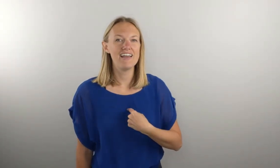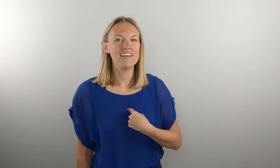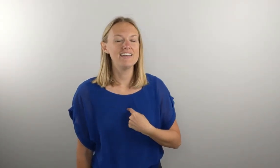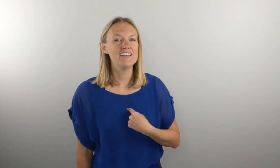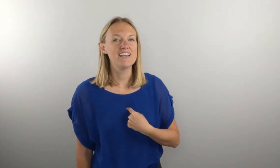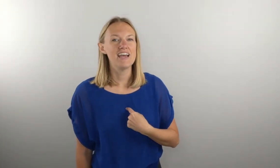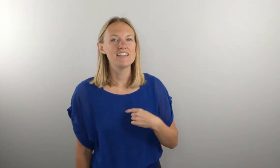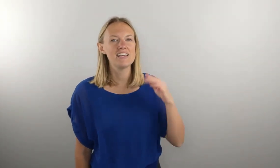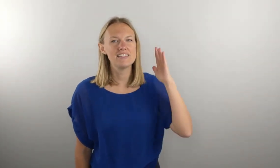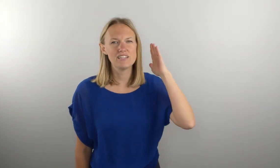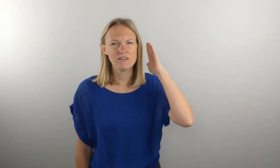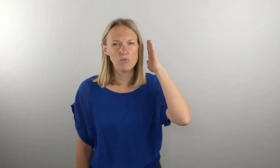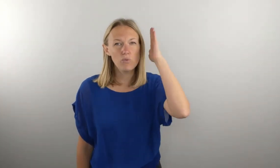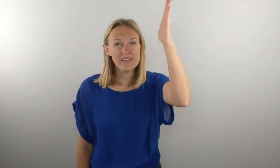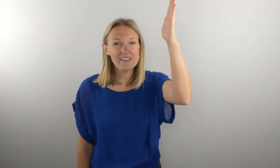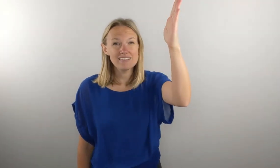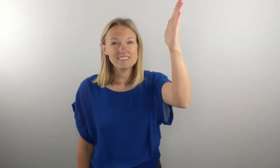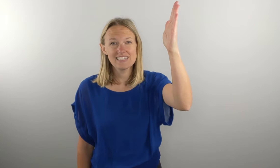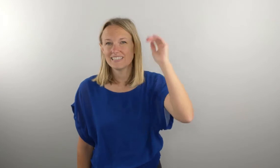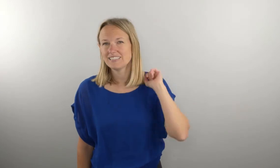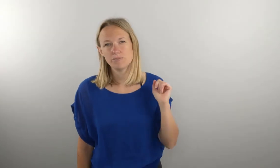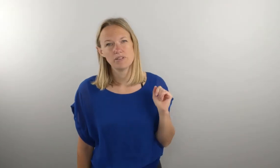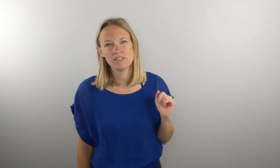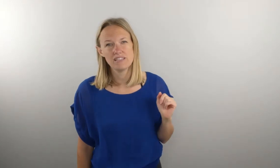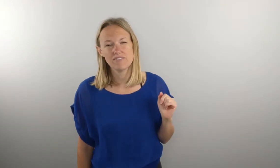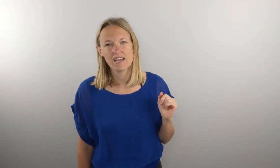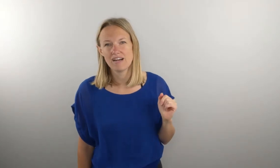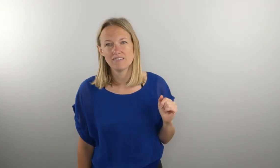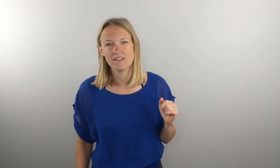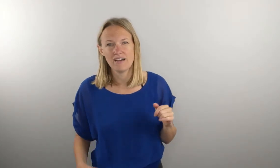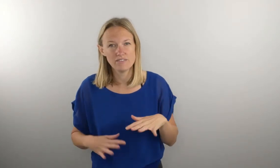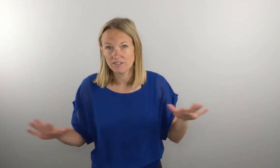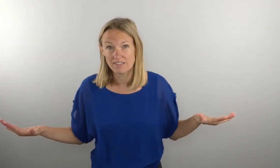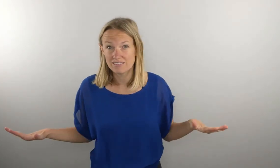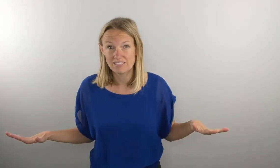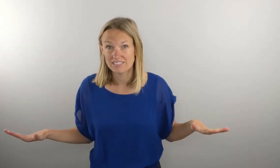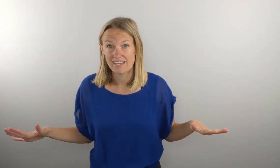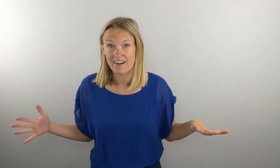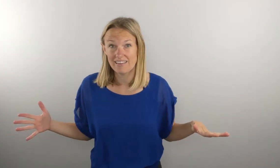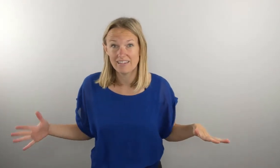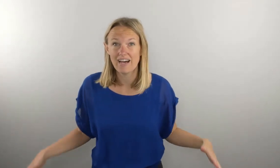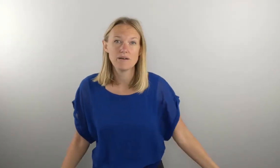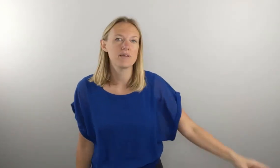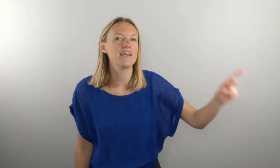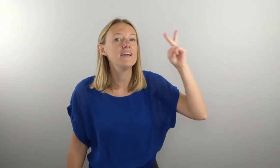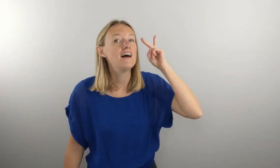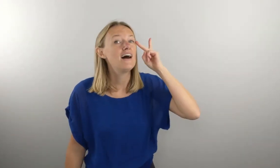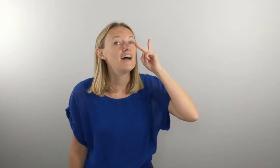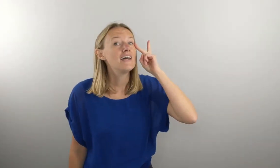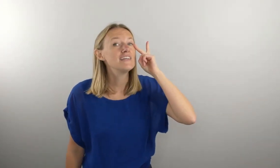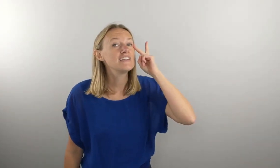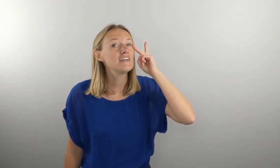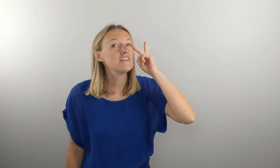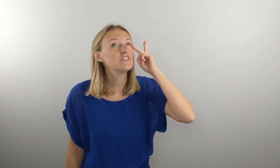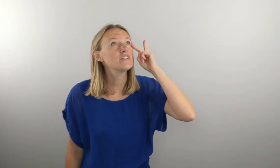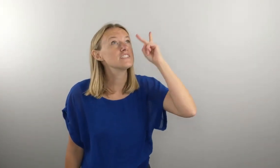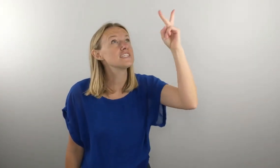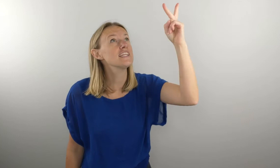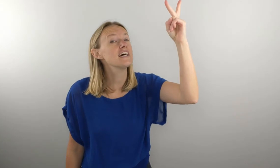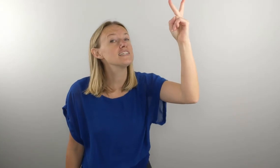I, and then will is like this, but you can leave that out. You can also just say, I look up, okay? And then here you're doing your sight lines